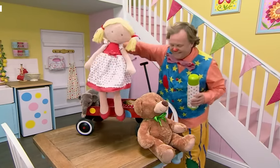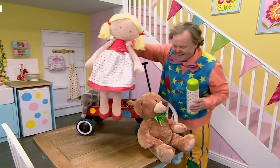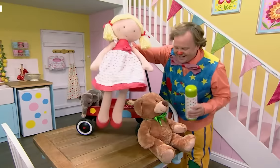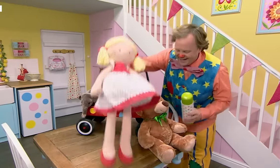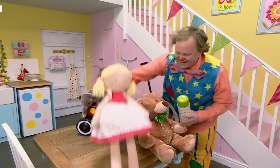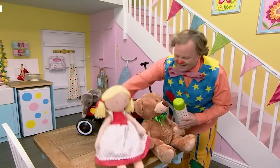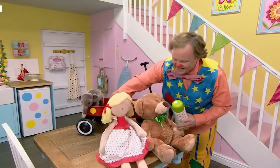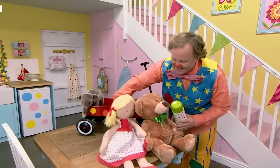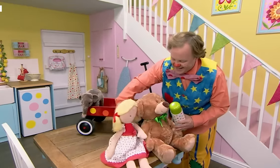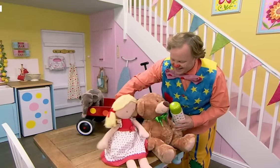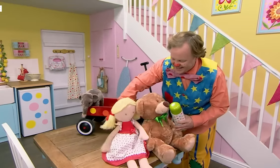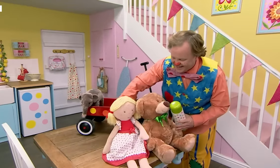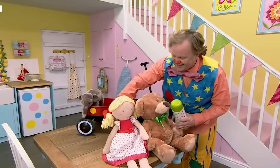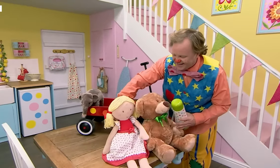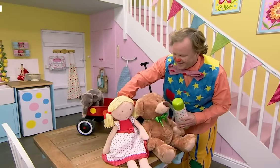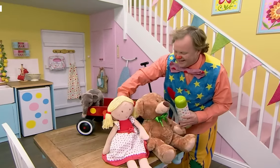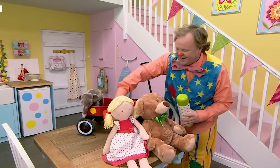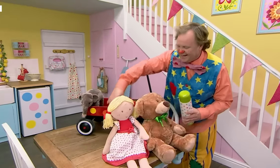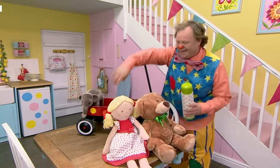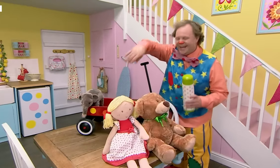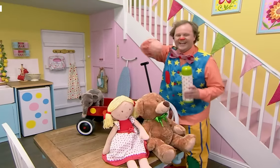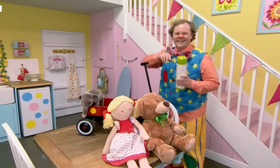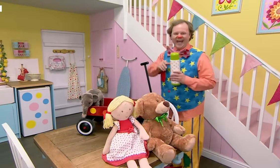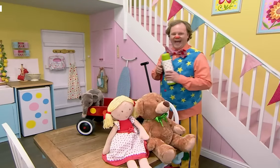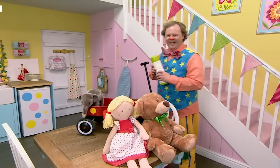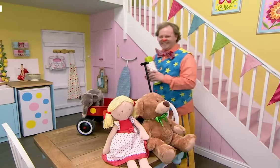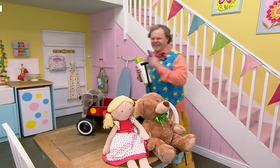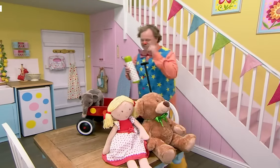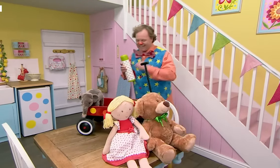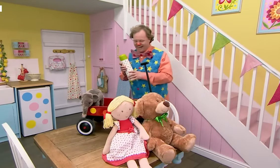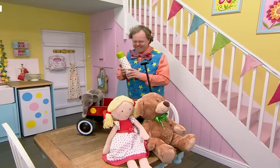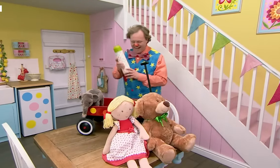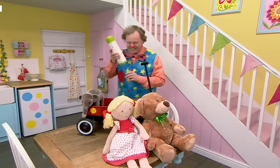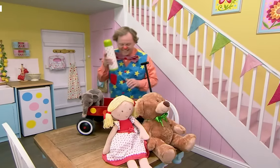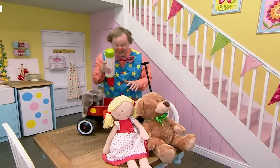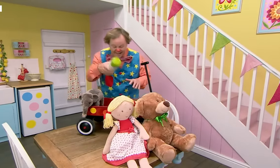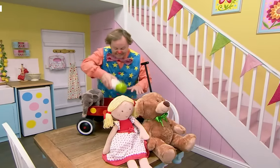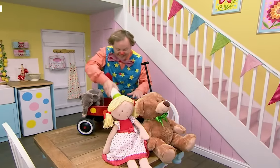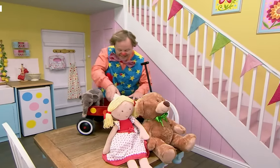we are. Are you going to leave Dolly behind too? Yeah, she can come next time.